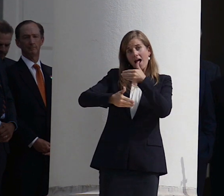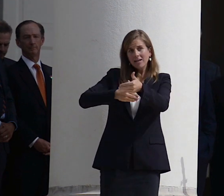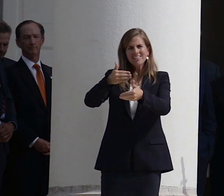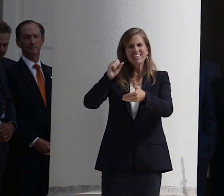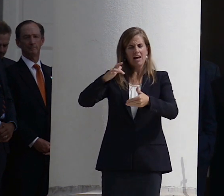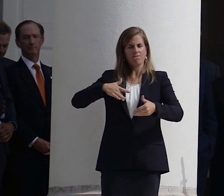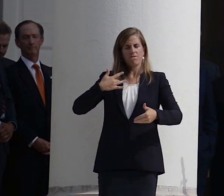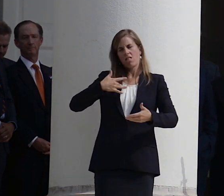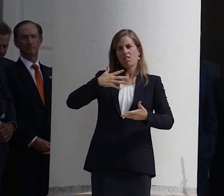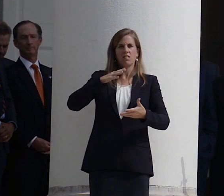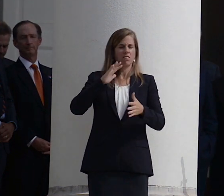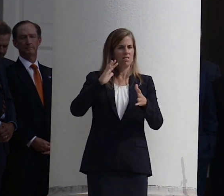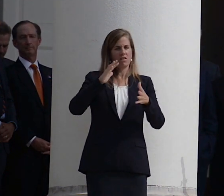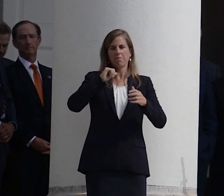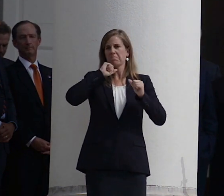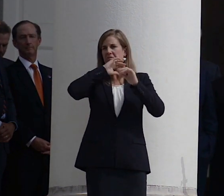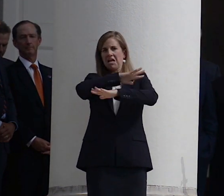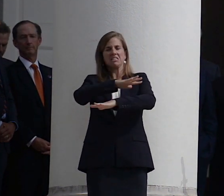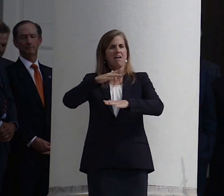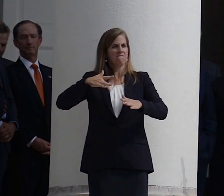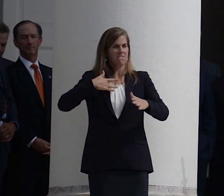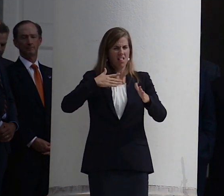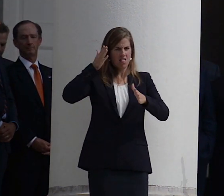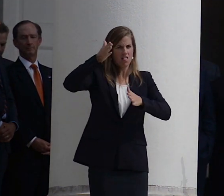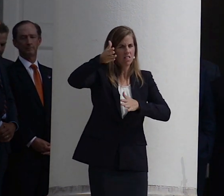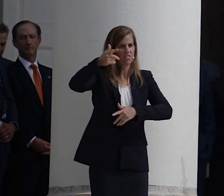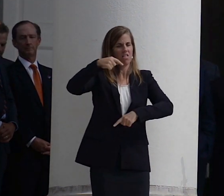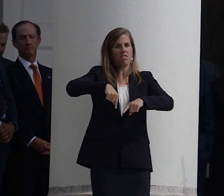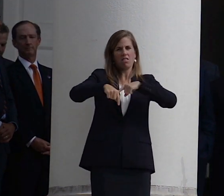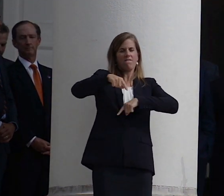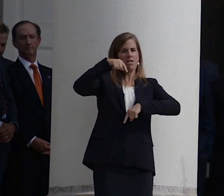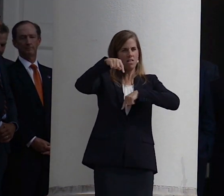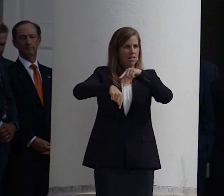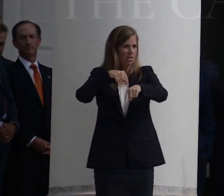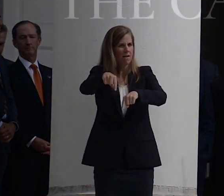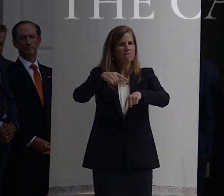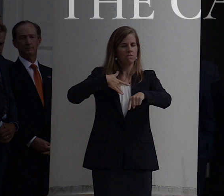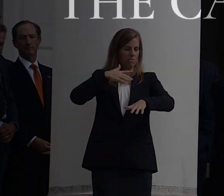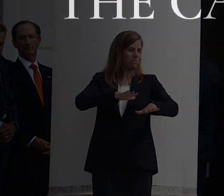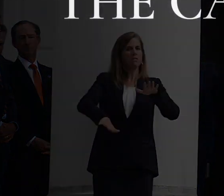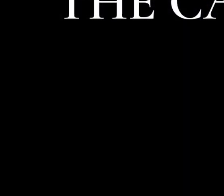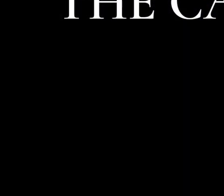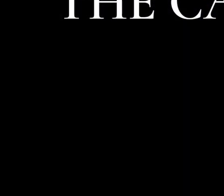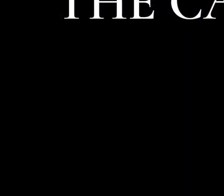seem both messy and a version of two steps forward, one step back, but it's still progress.